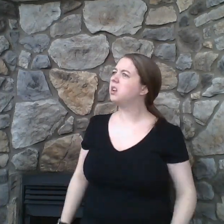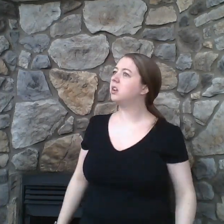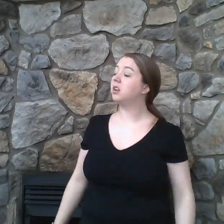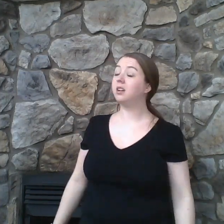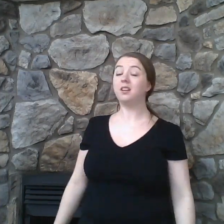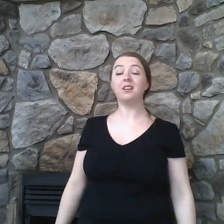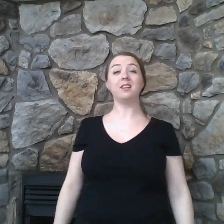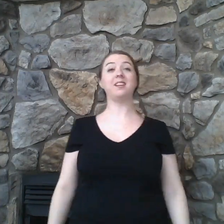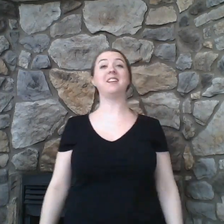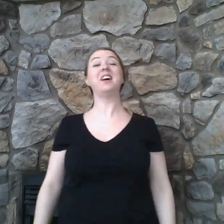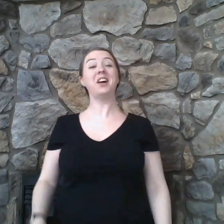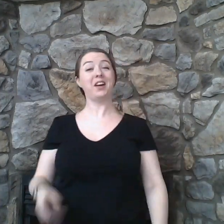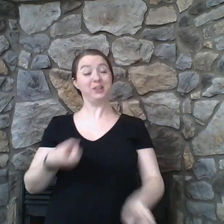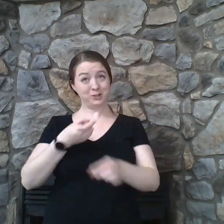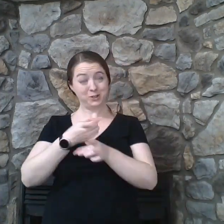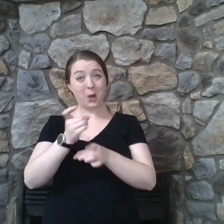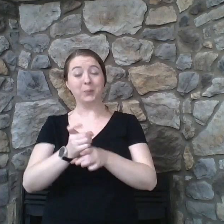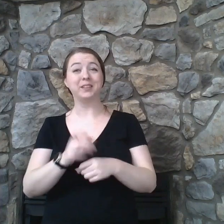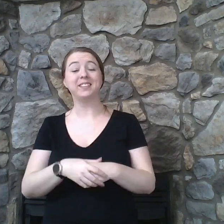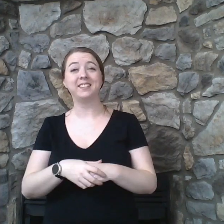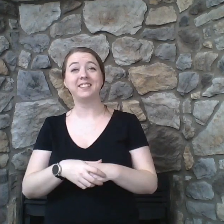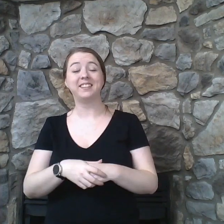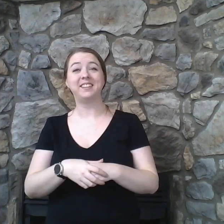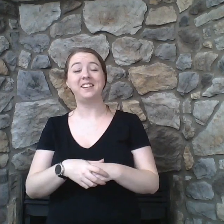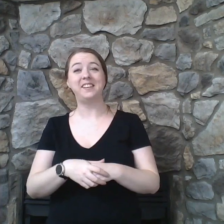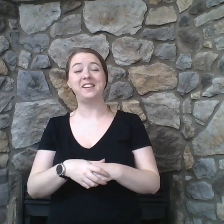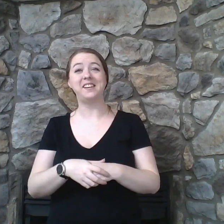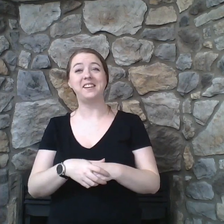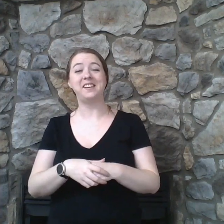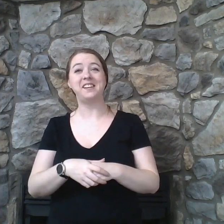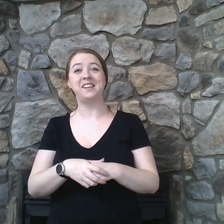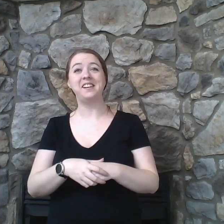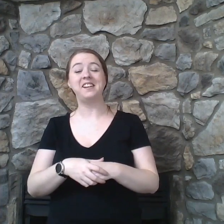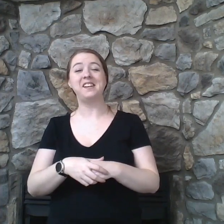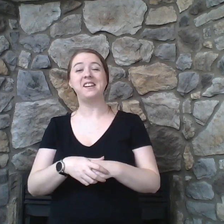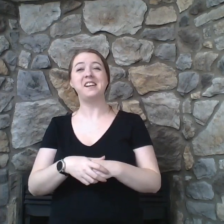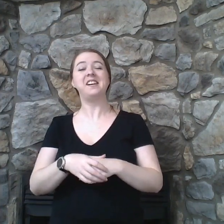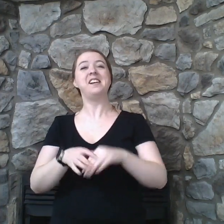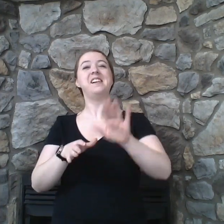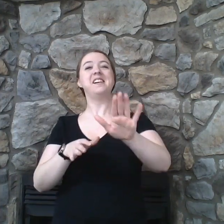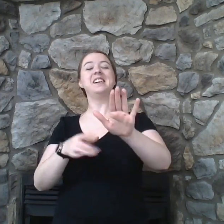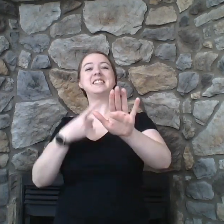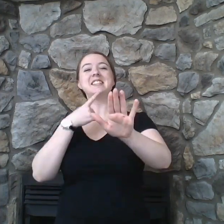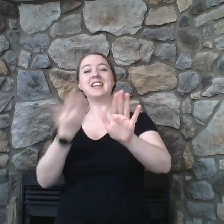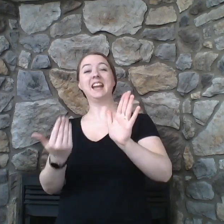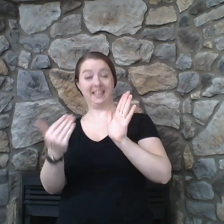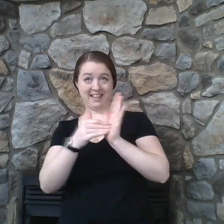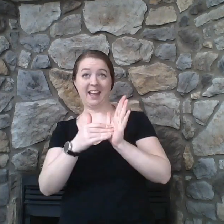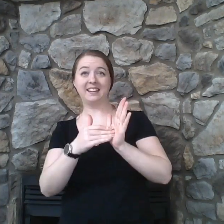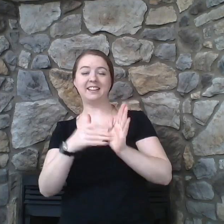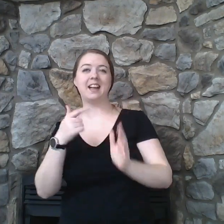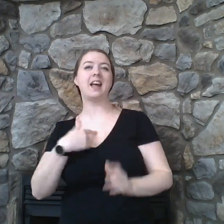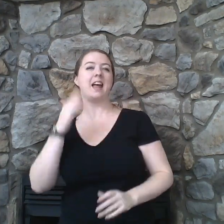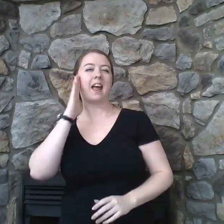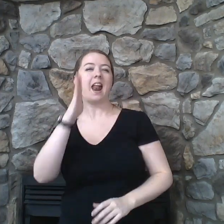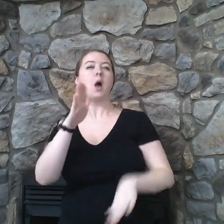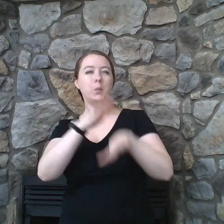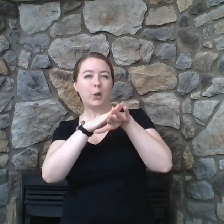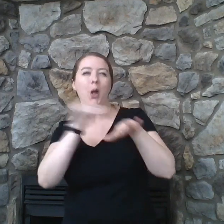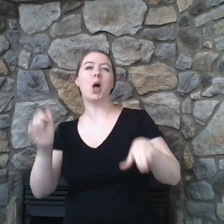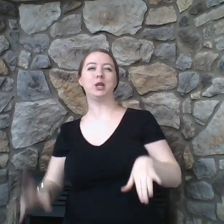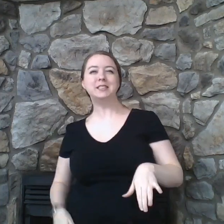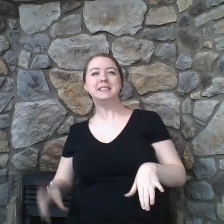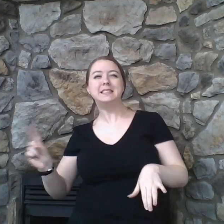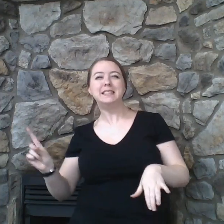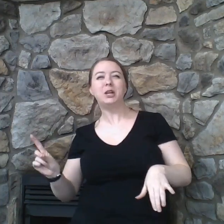a practical joke." "Joke," said Kong from his bath in the blue gums. "Say that again, and I'll